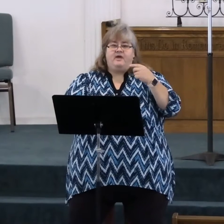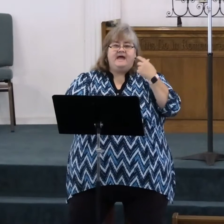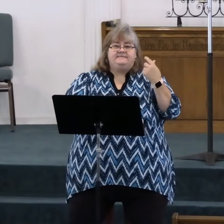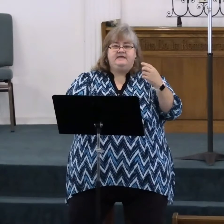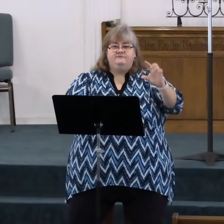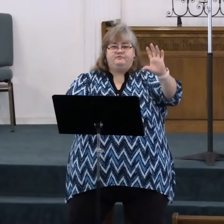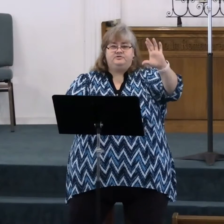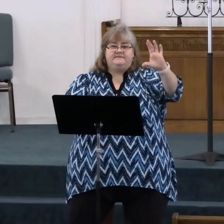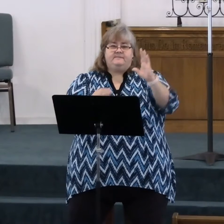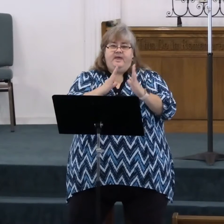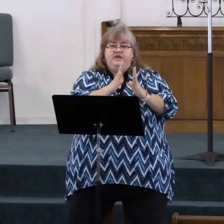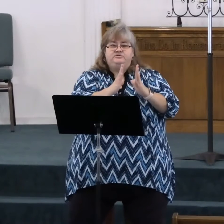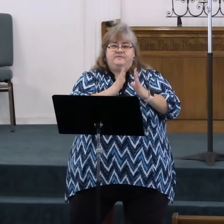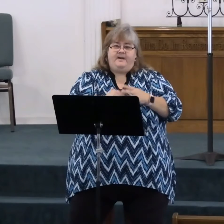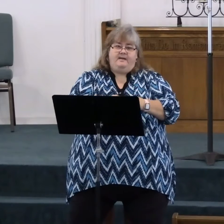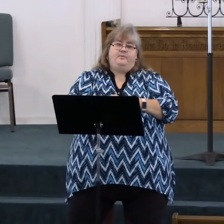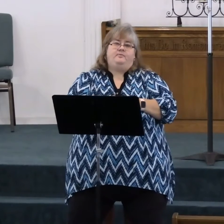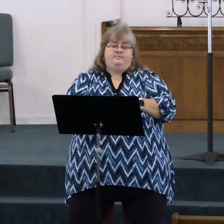eye teeth for just a page of the Bible.